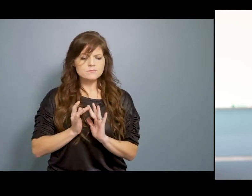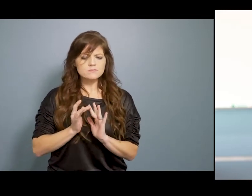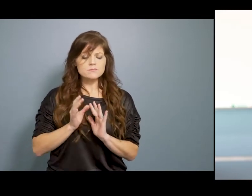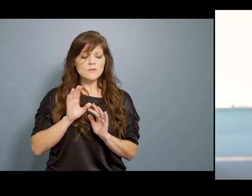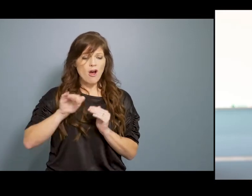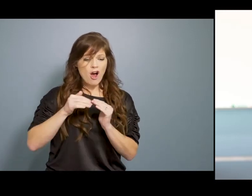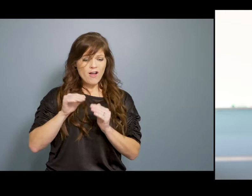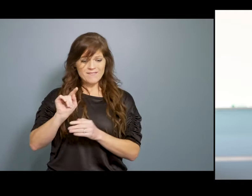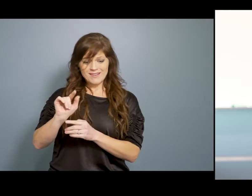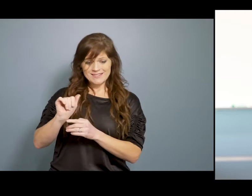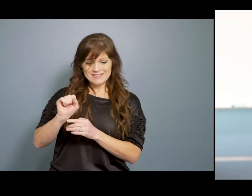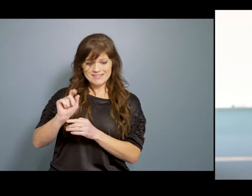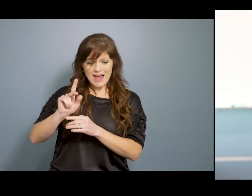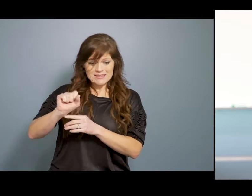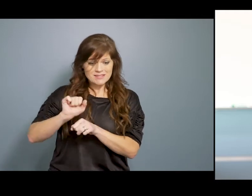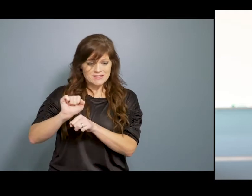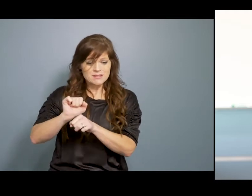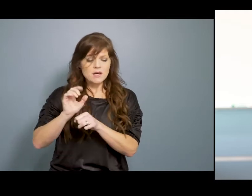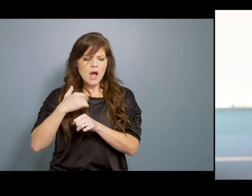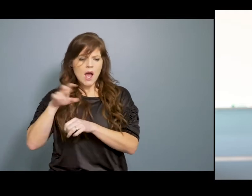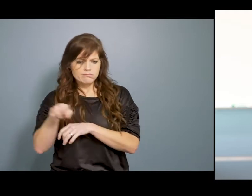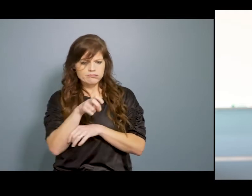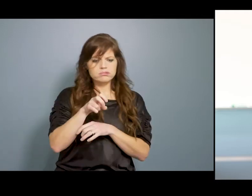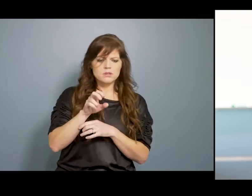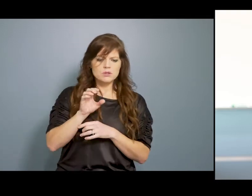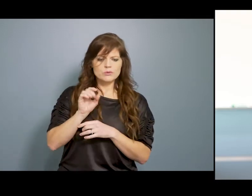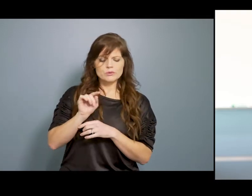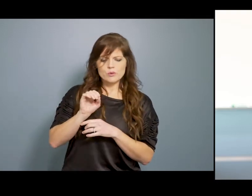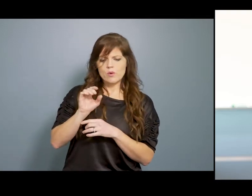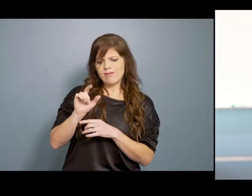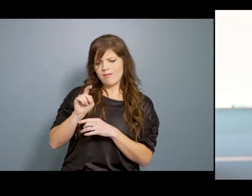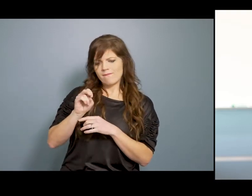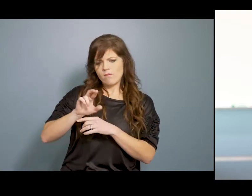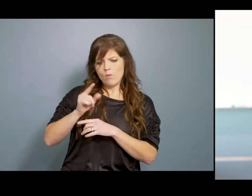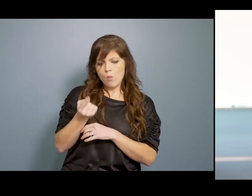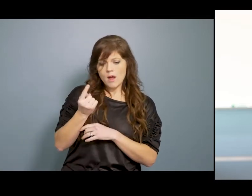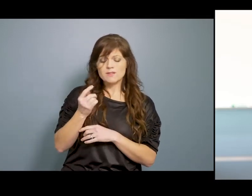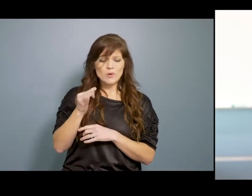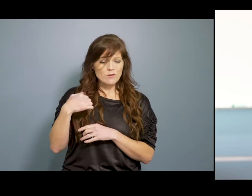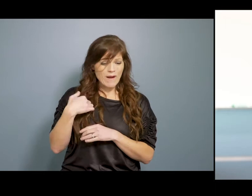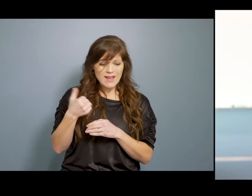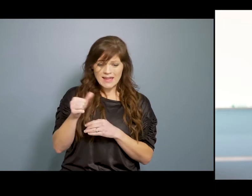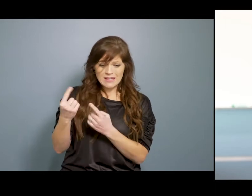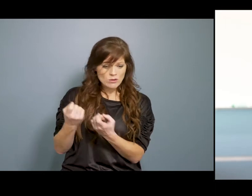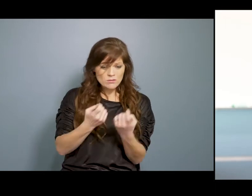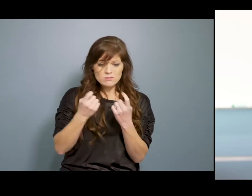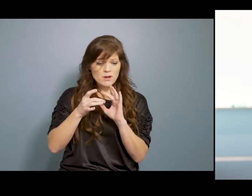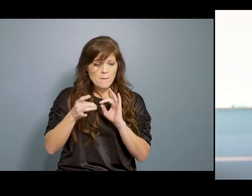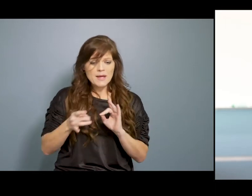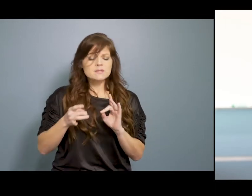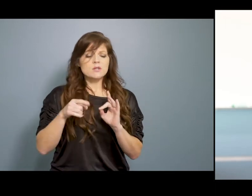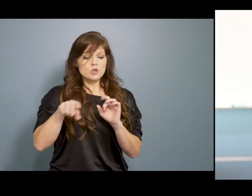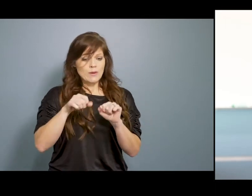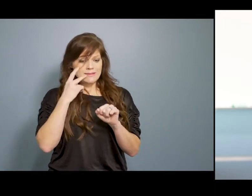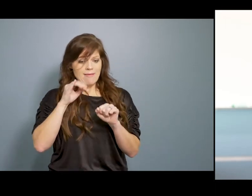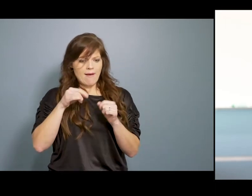version 1 to create that level of transparency. So if you have concerns or questions or anything that we've been working on, you can see those happening in